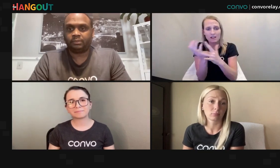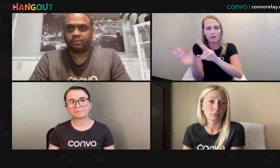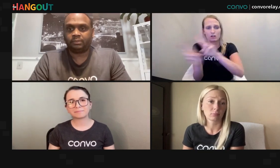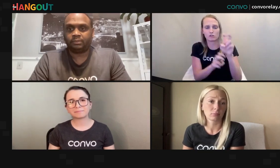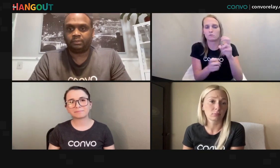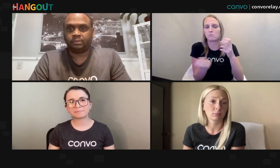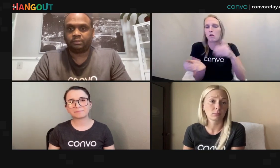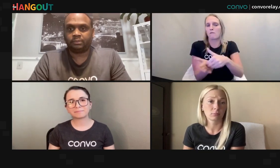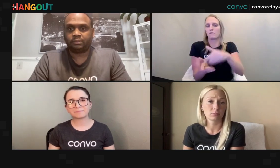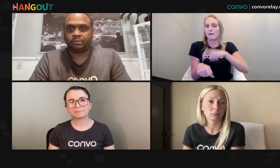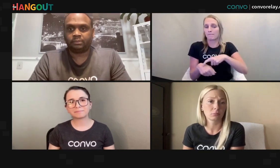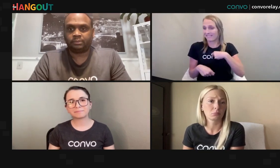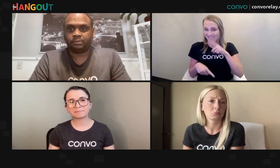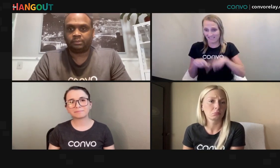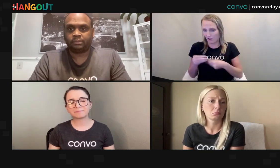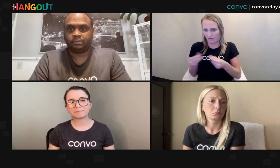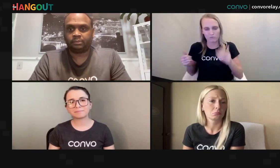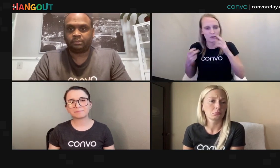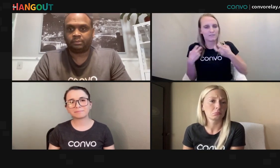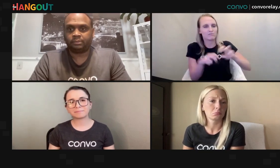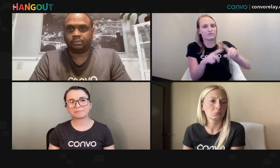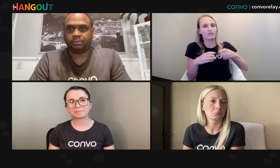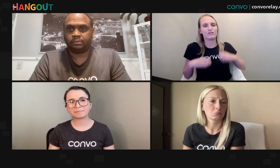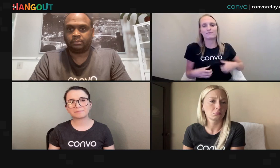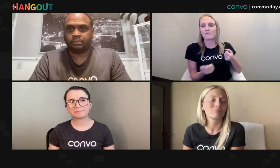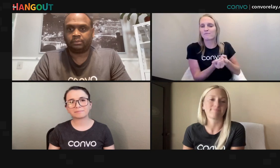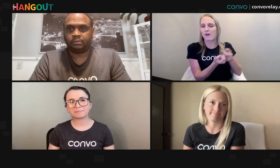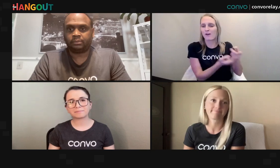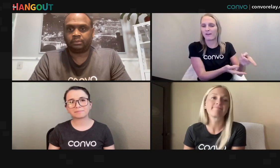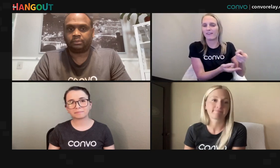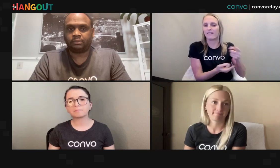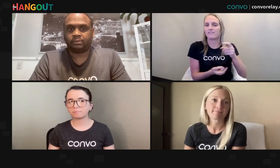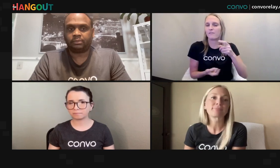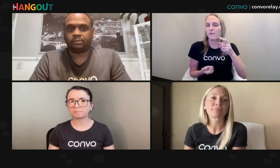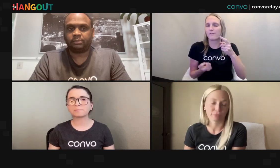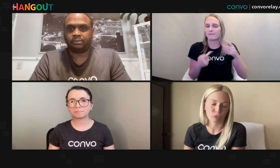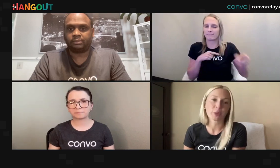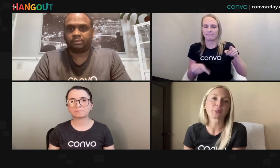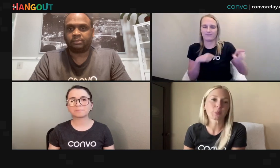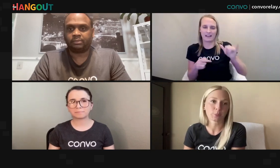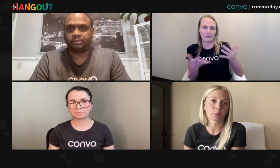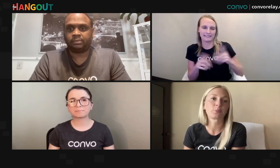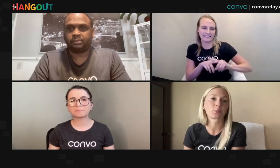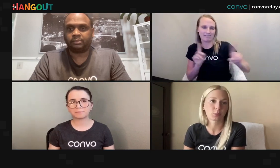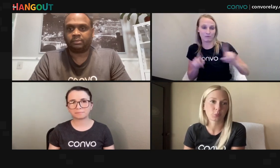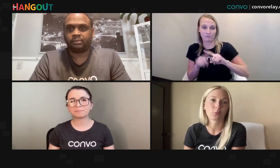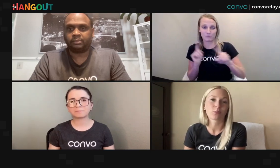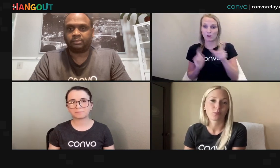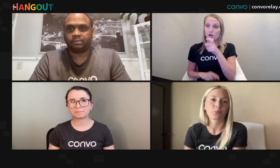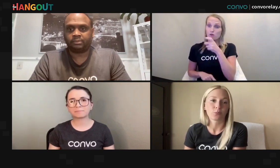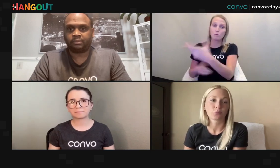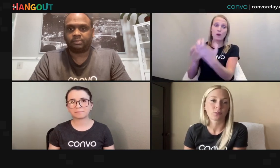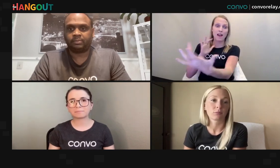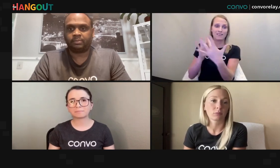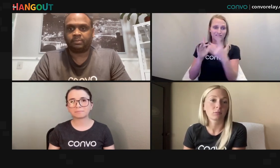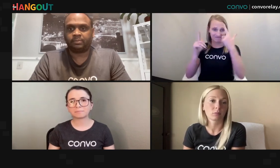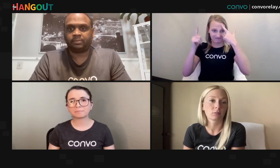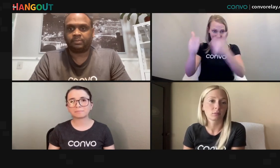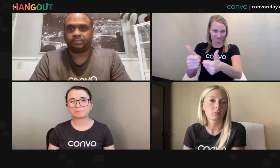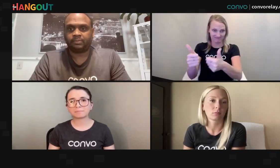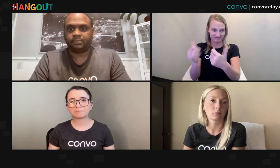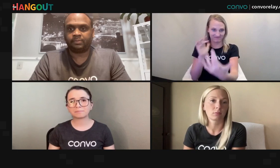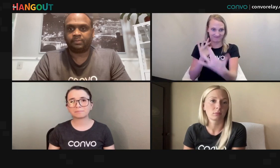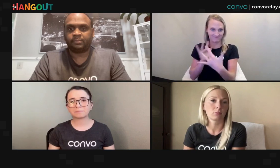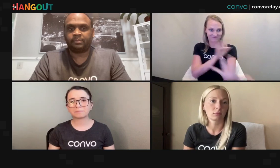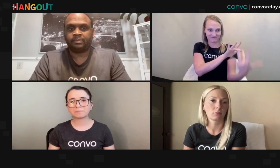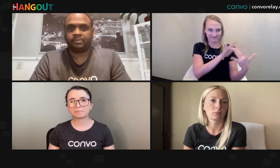the new features and supports regarded to technology. And oftentimes, if I can't help them, I'll transfer them to someone who